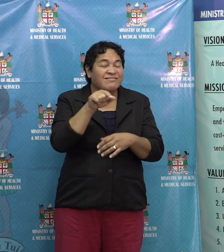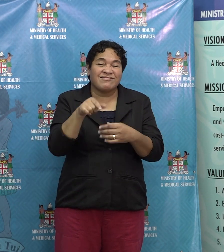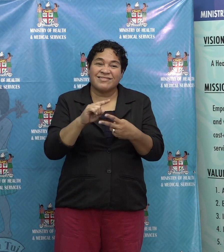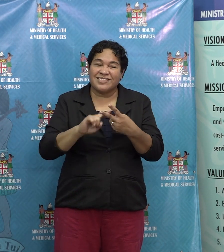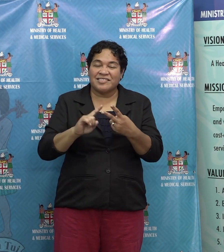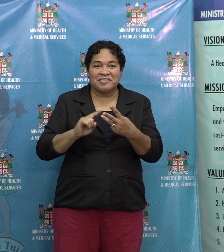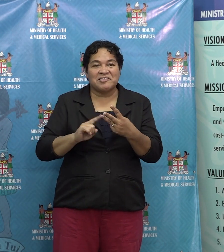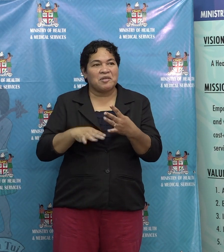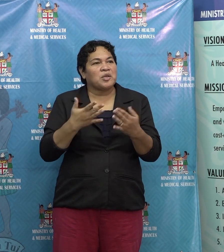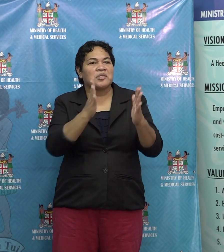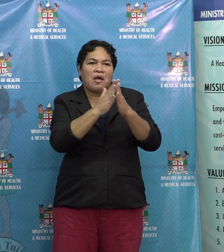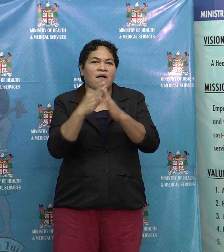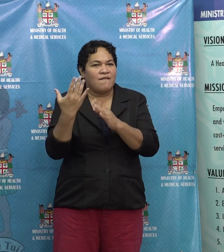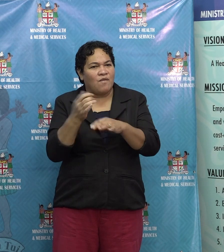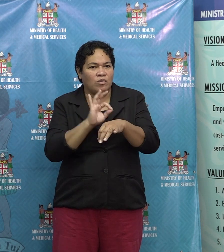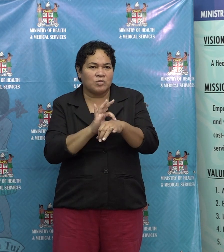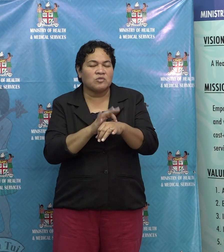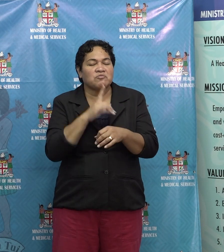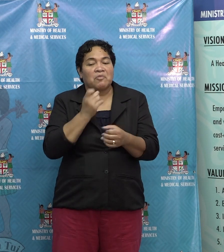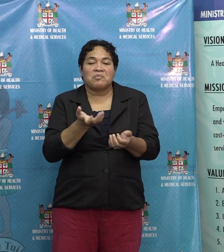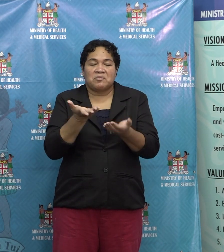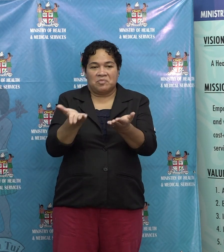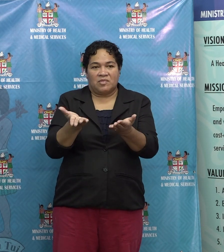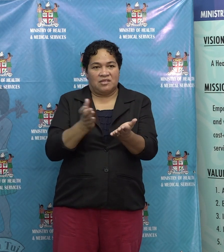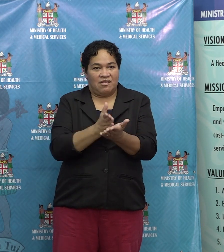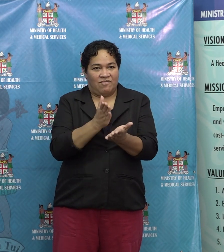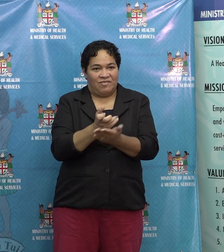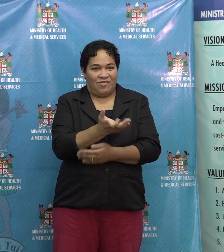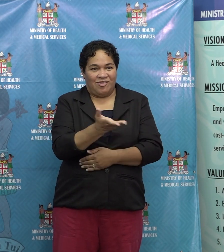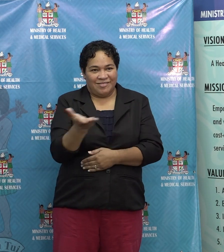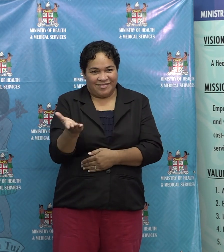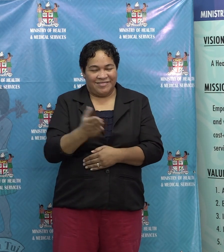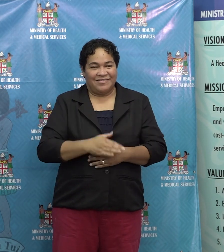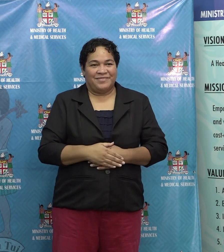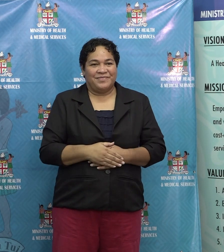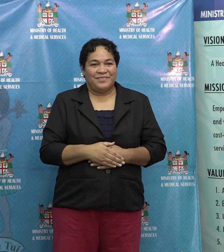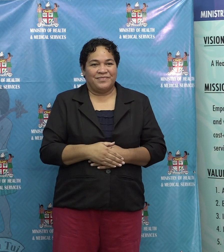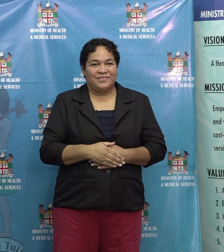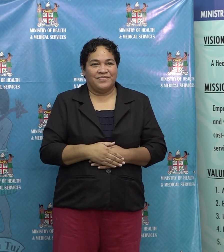private providers in town, those are also available.